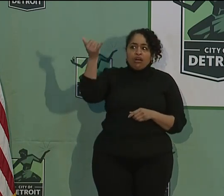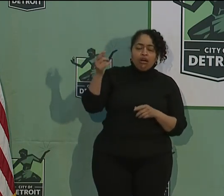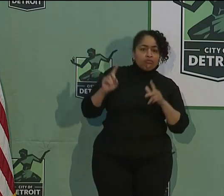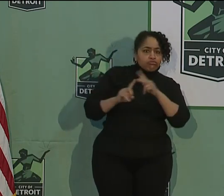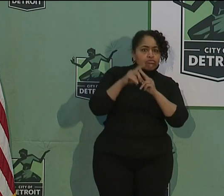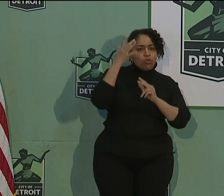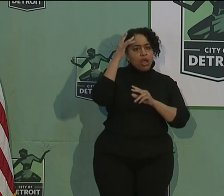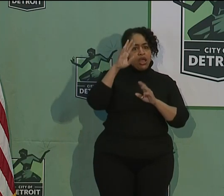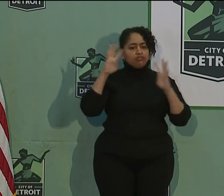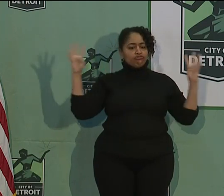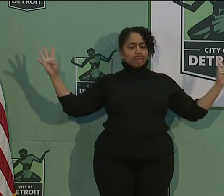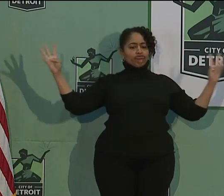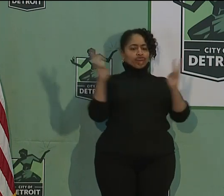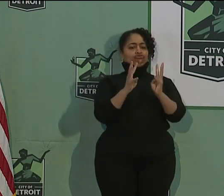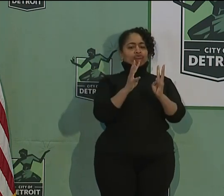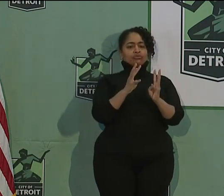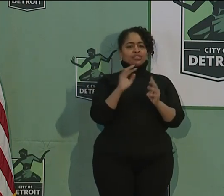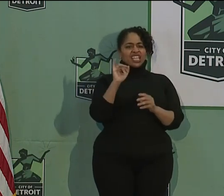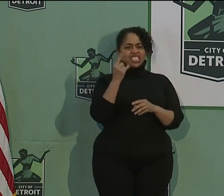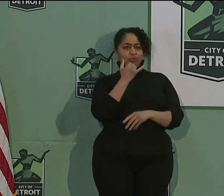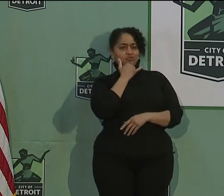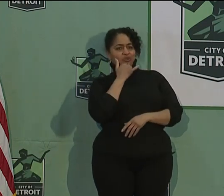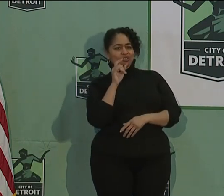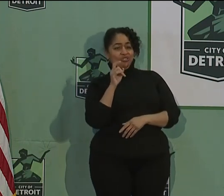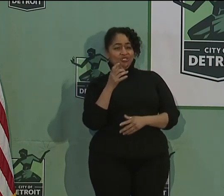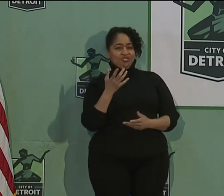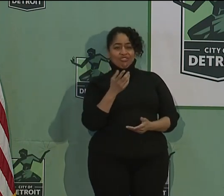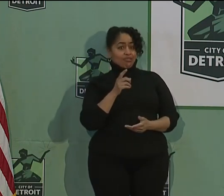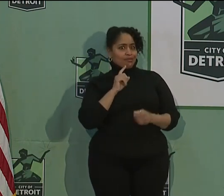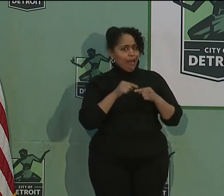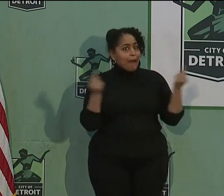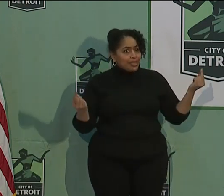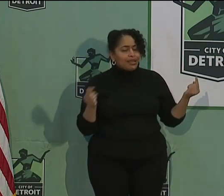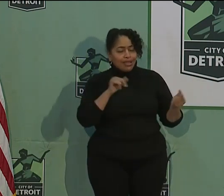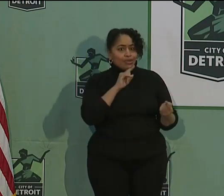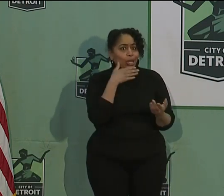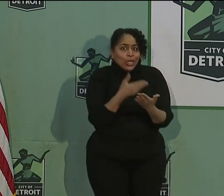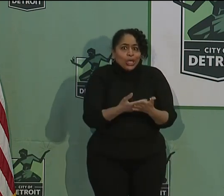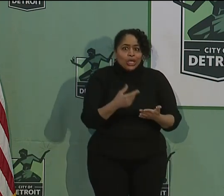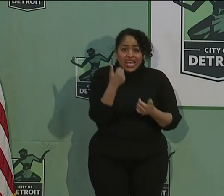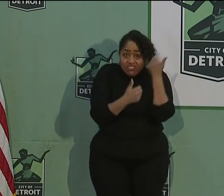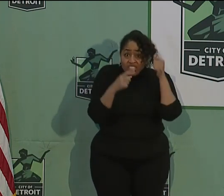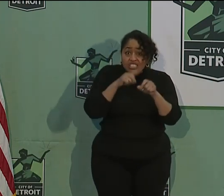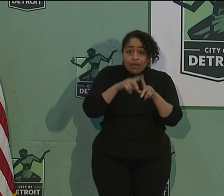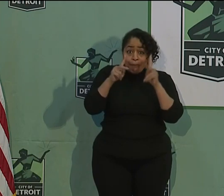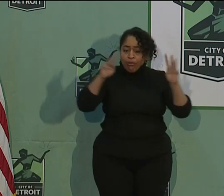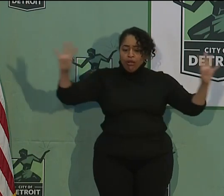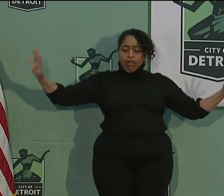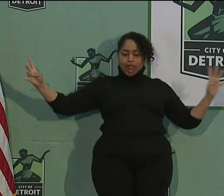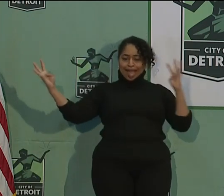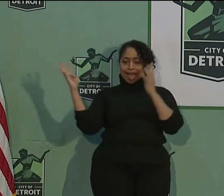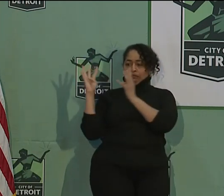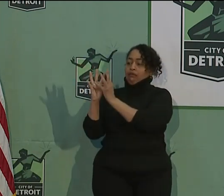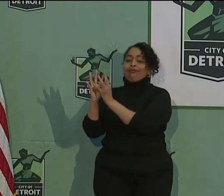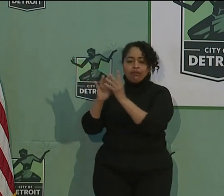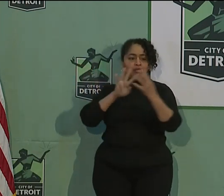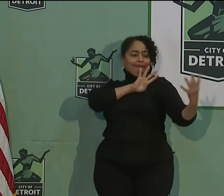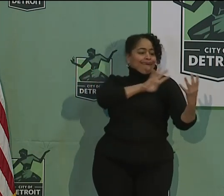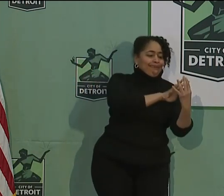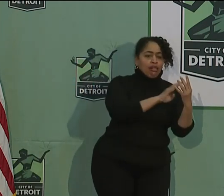gathered, as if there's something wrong with that. In fact, it's just the opposite. Every time a group of people starts to gather in this town,